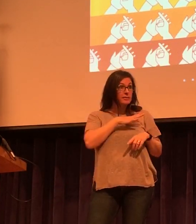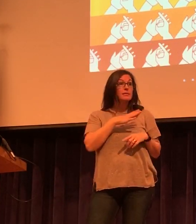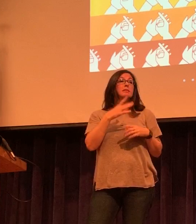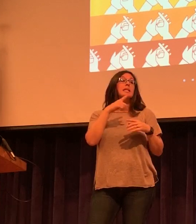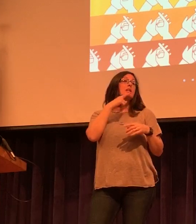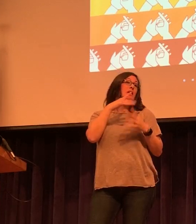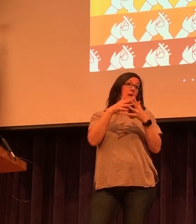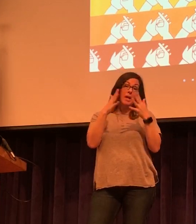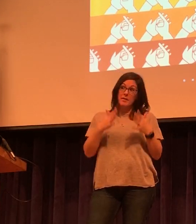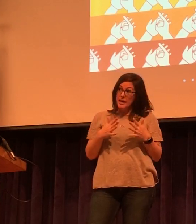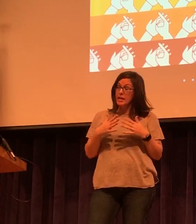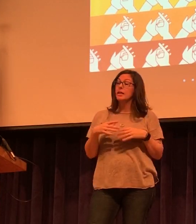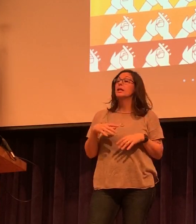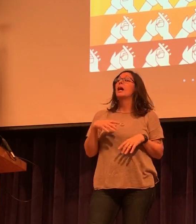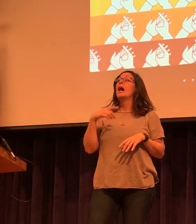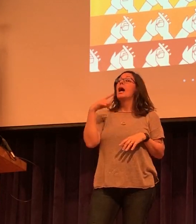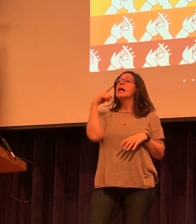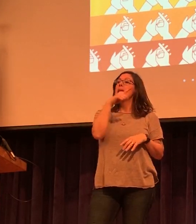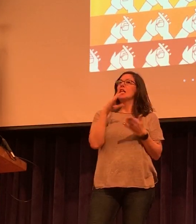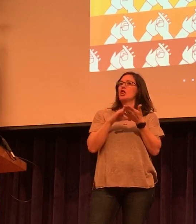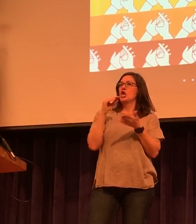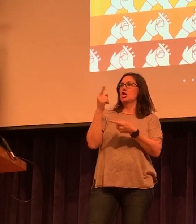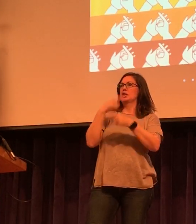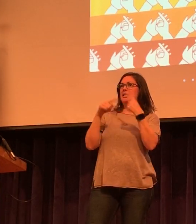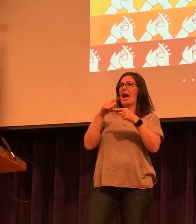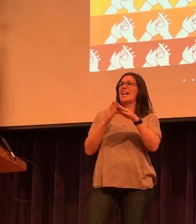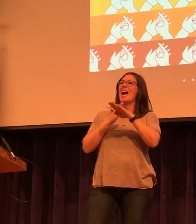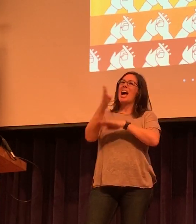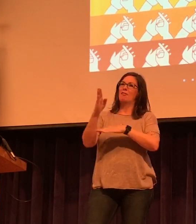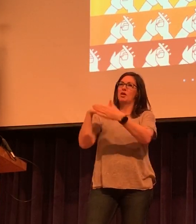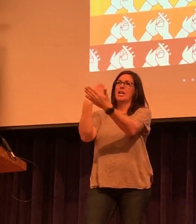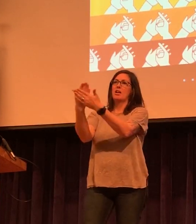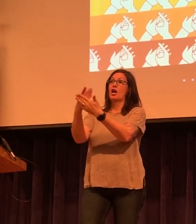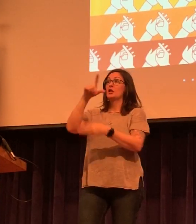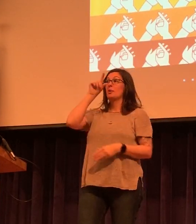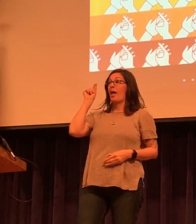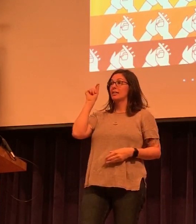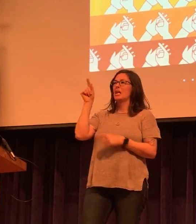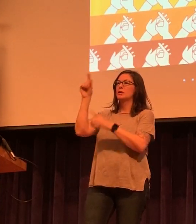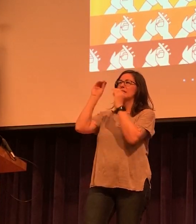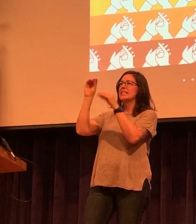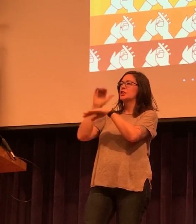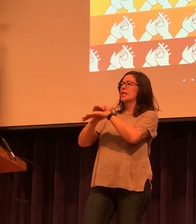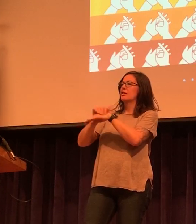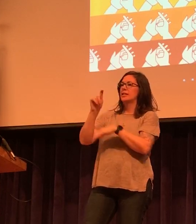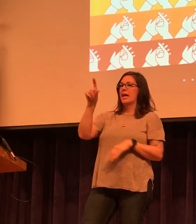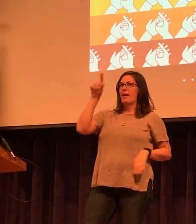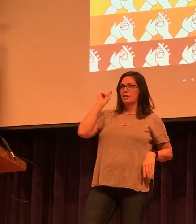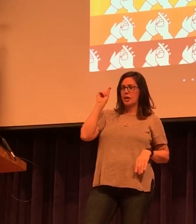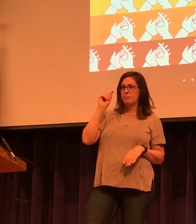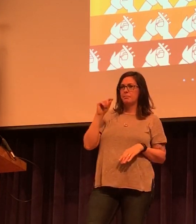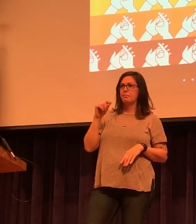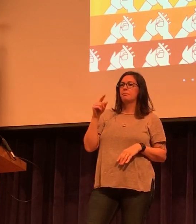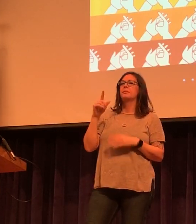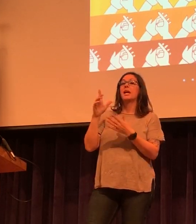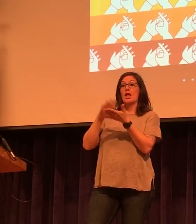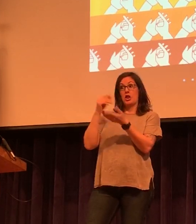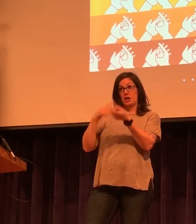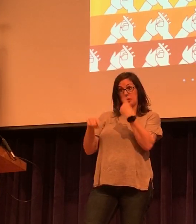He is a hearing American. He learned how to sign after he started working at Gallaudet. He was an English